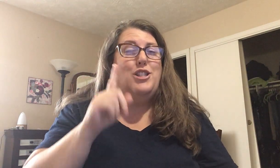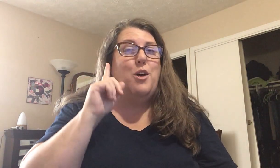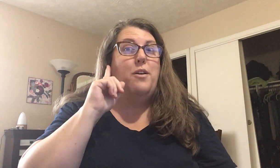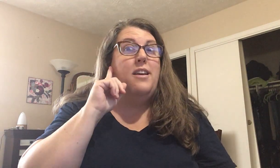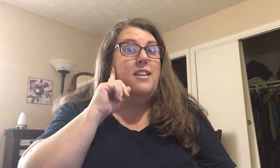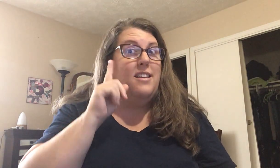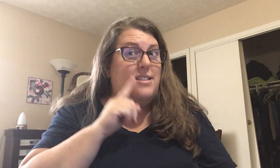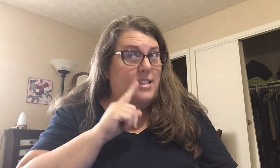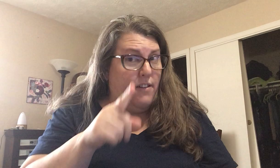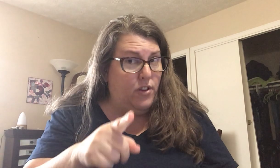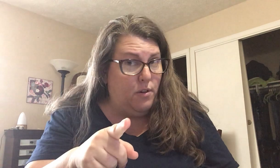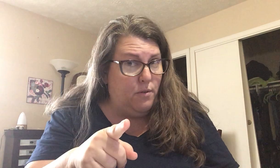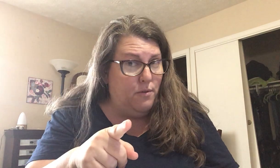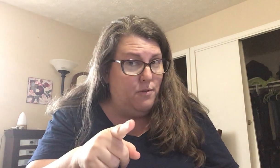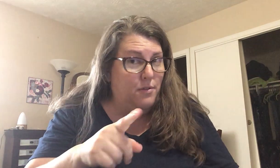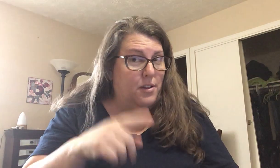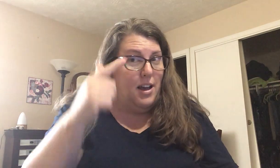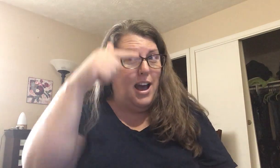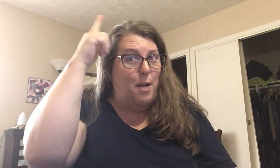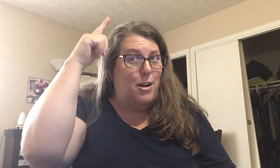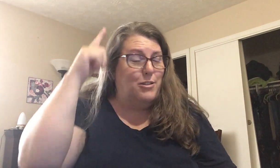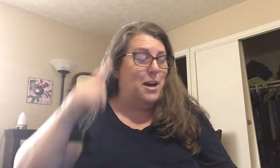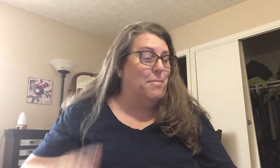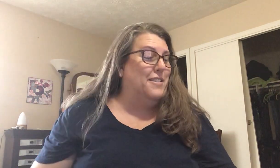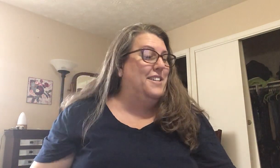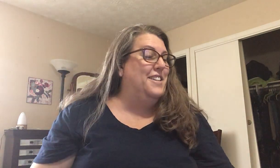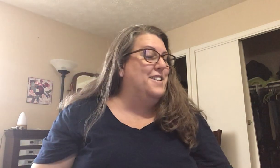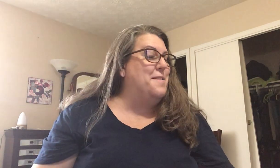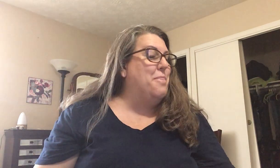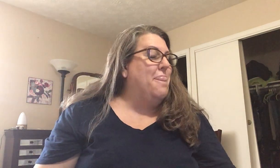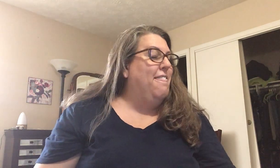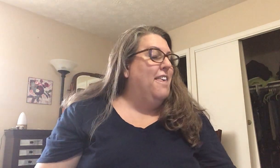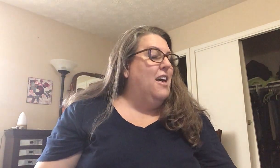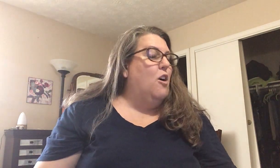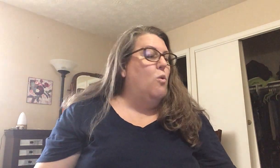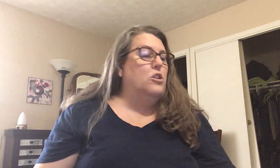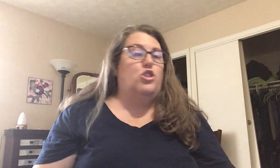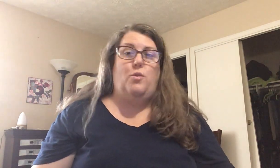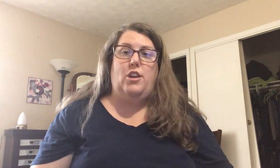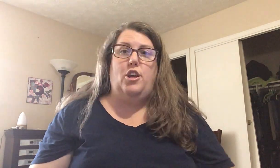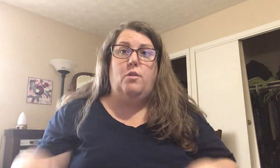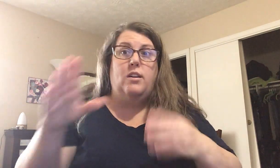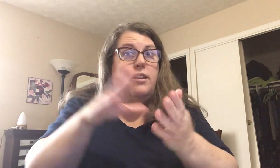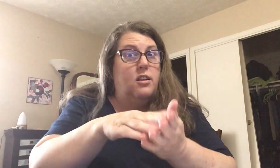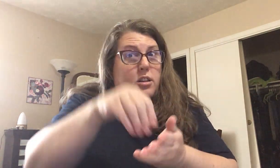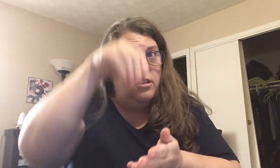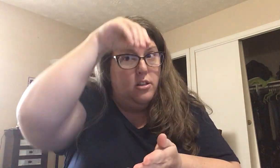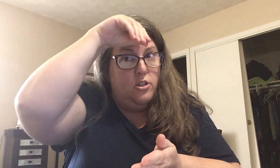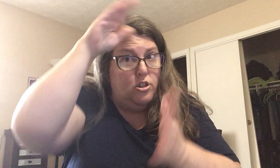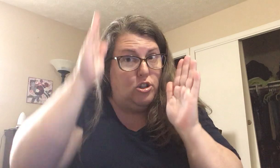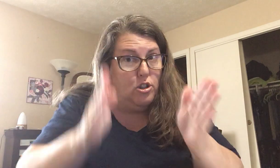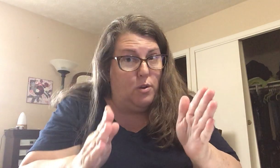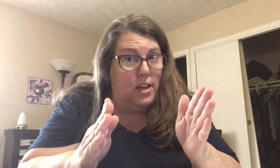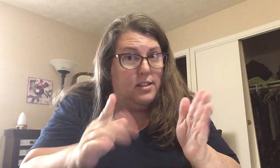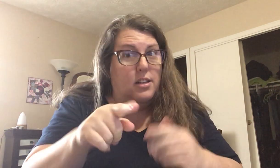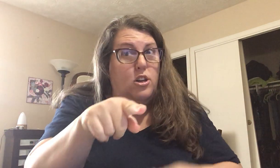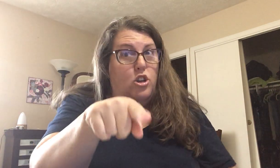though. Deaf you? Eyebrows up. Or student you? Student